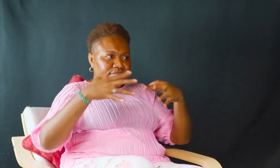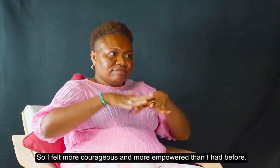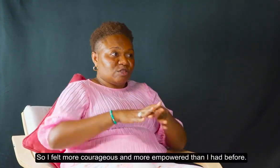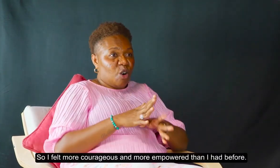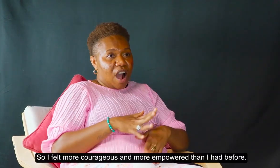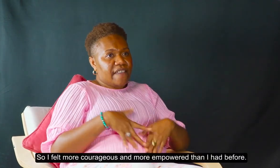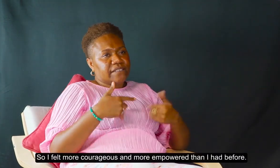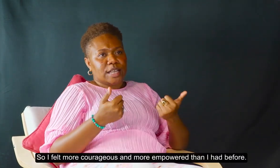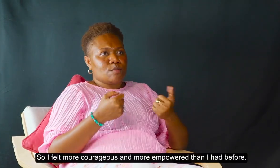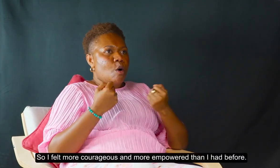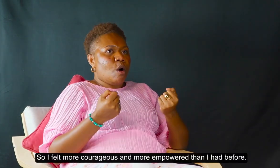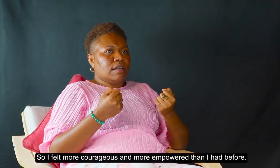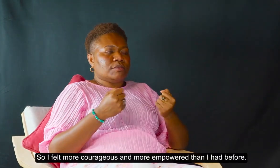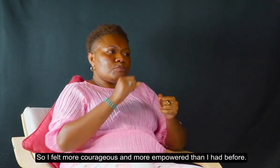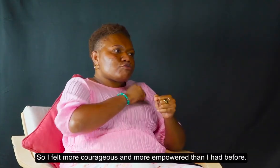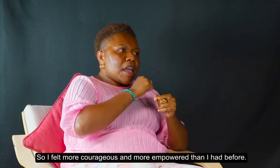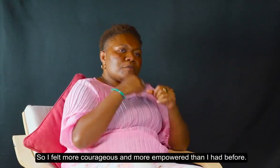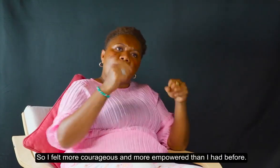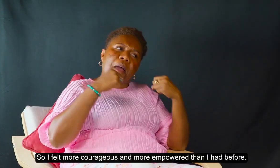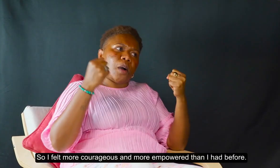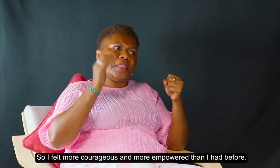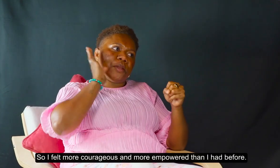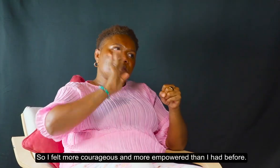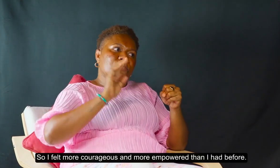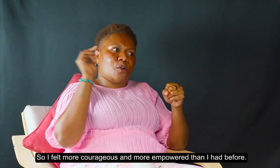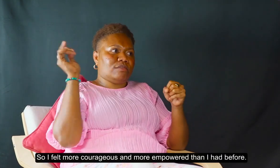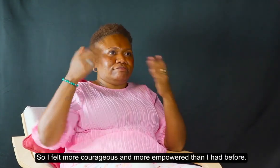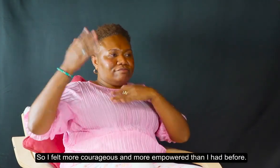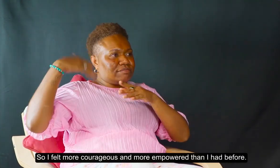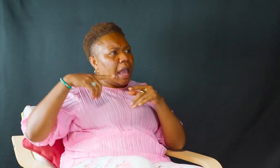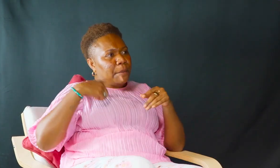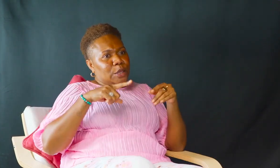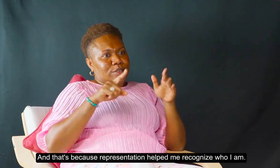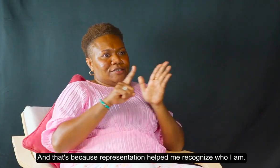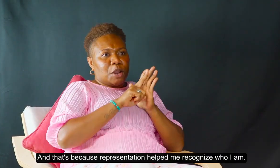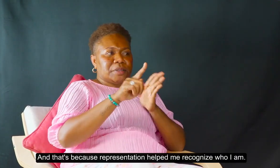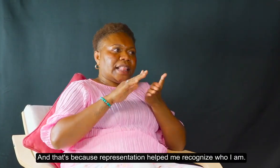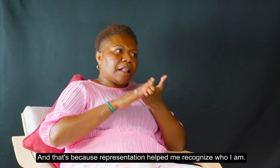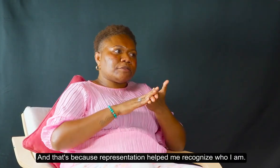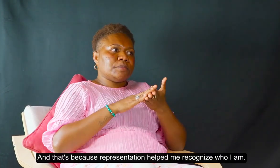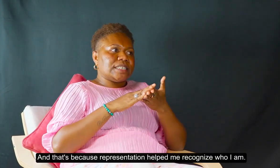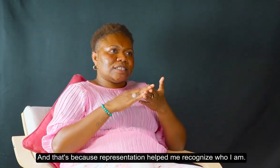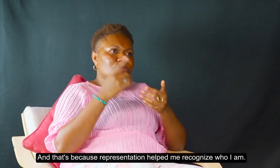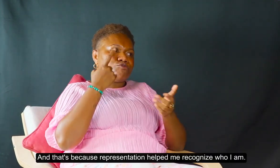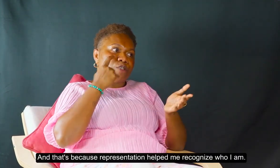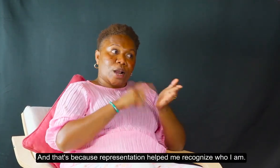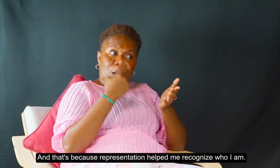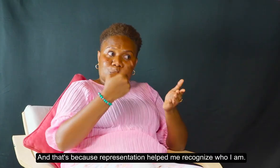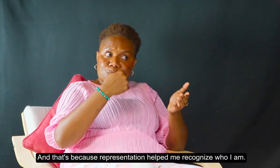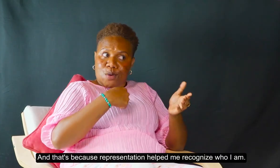So I felt more courageous and more empowered than I had before. And that's because representation helped me recognize